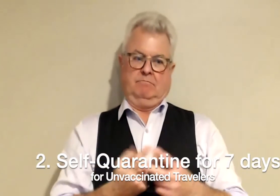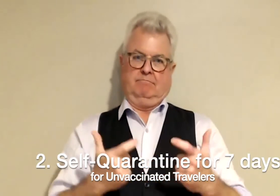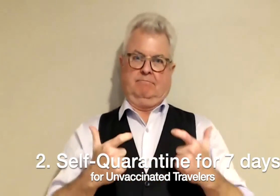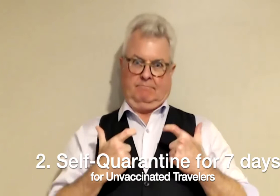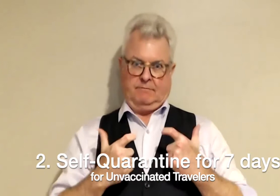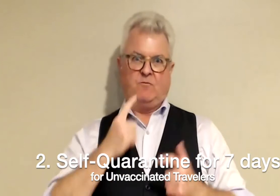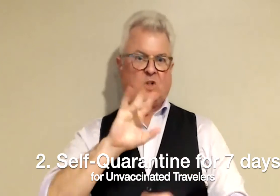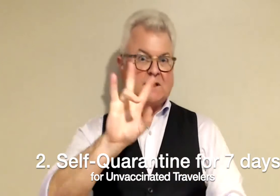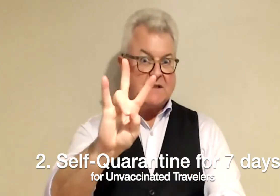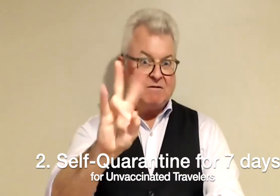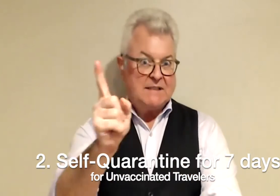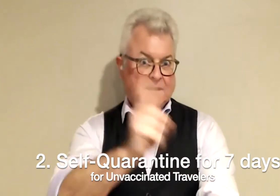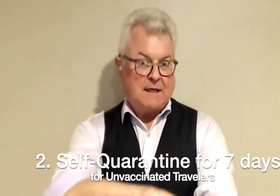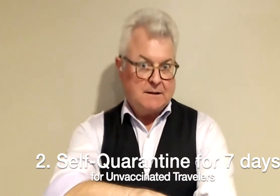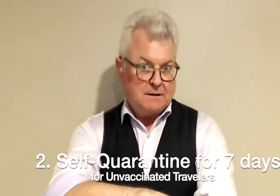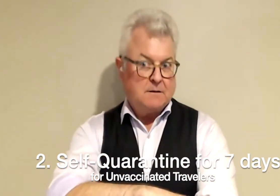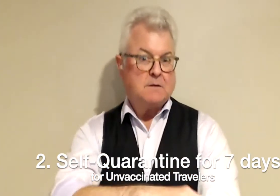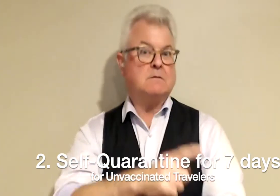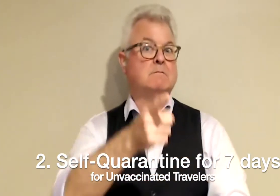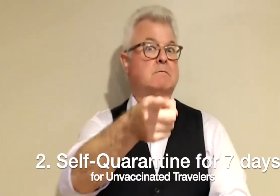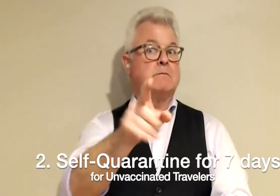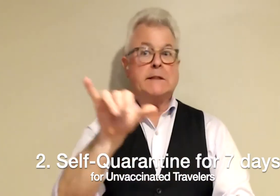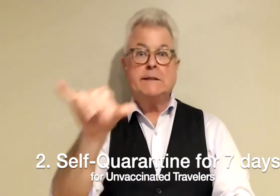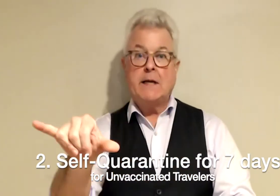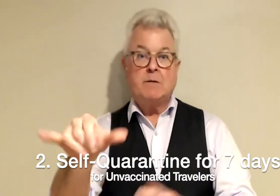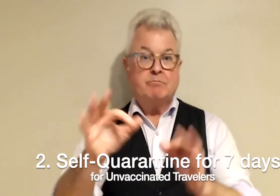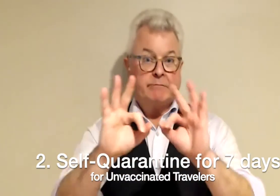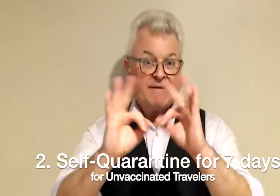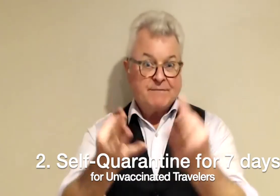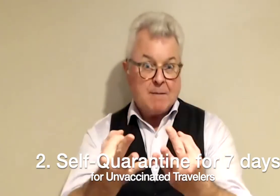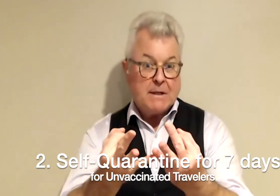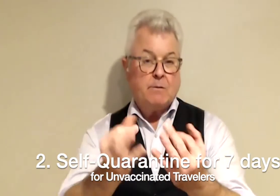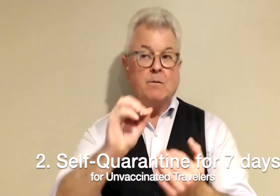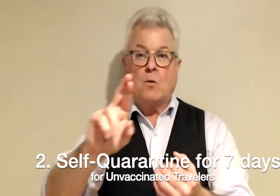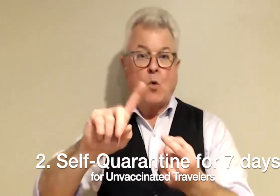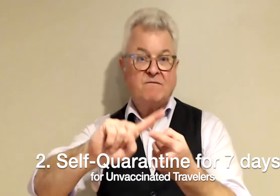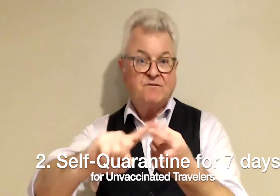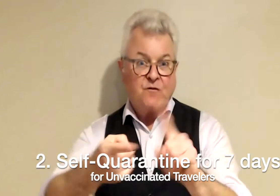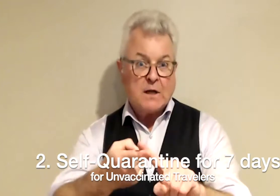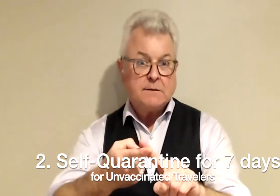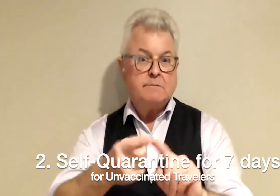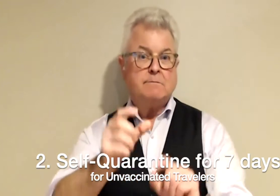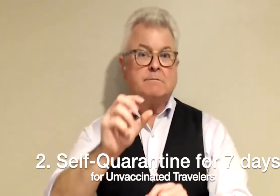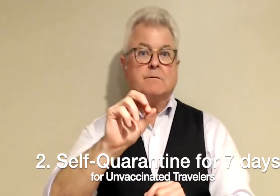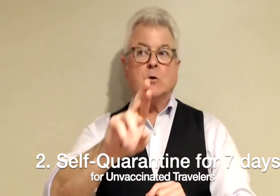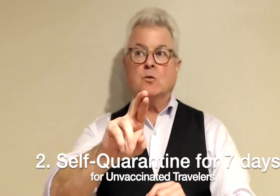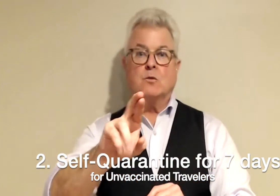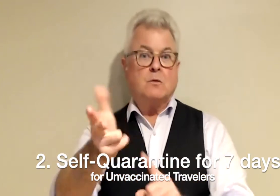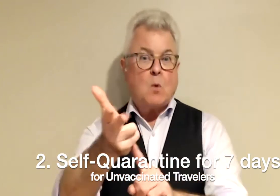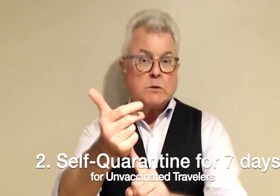to self-quarantine for 7 days. Whether you are staying with your family or friends,